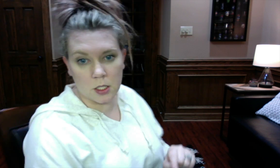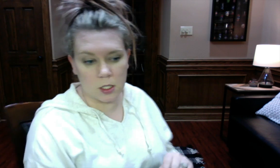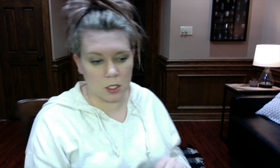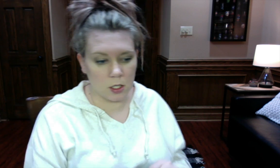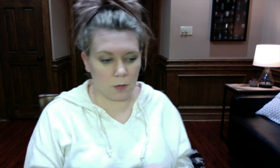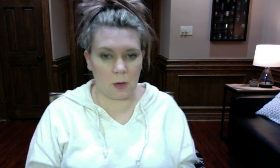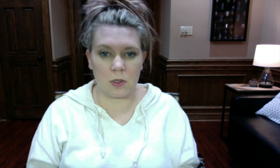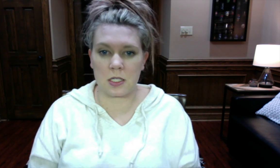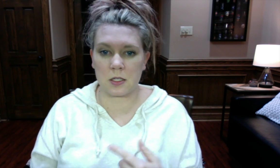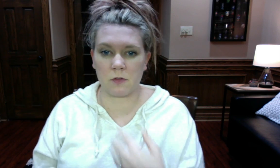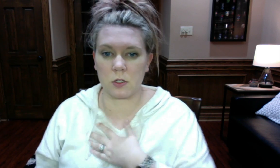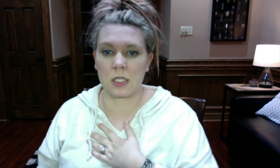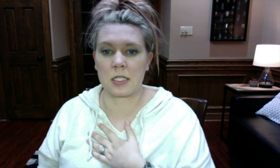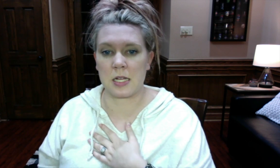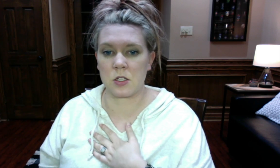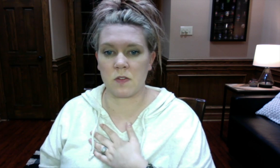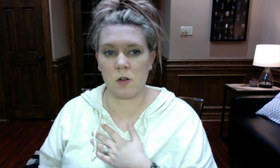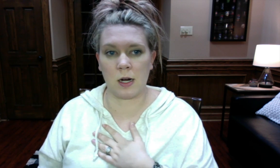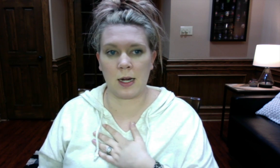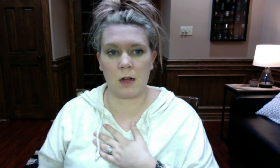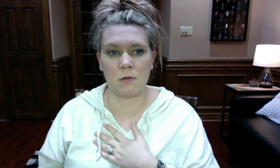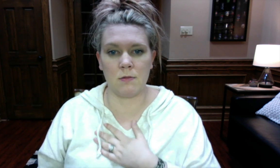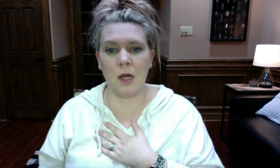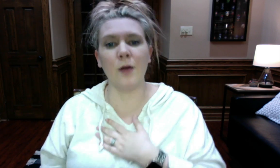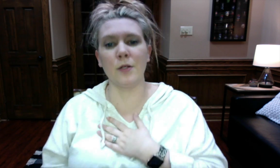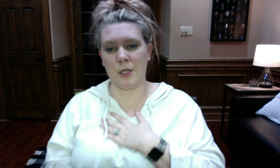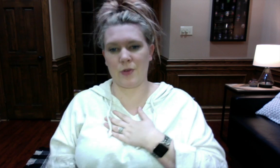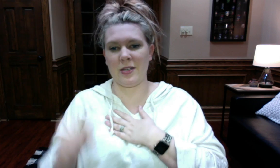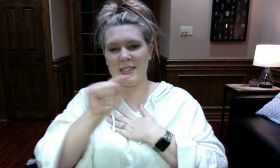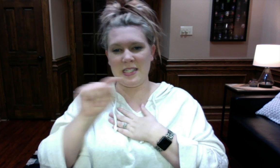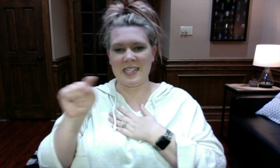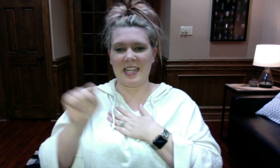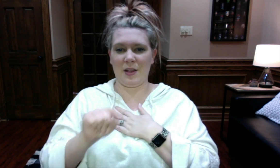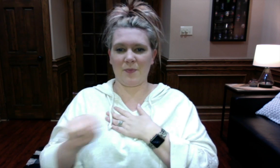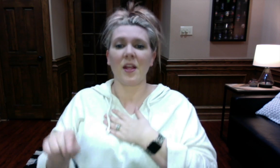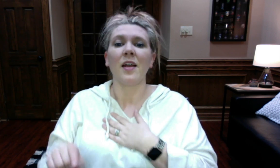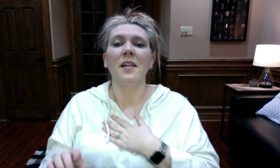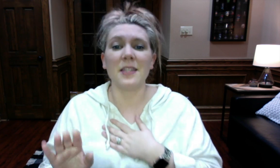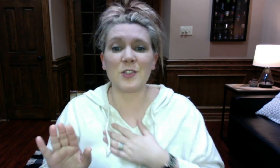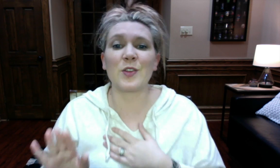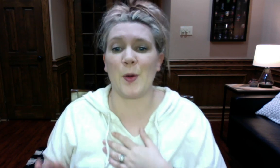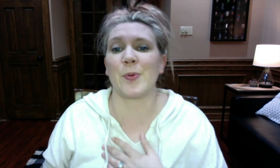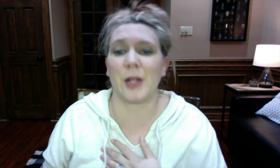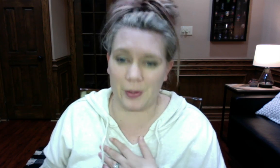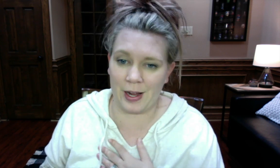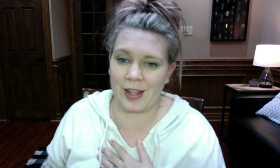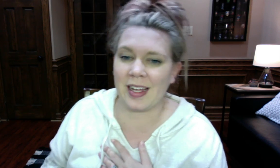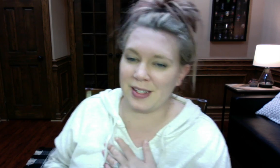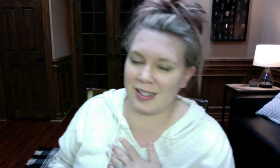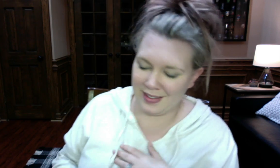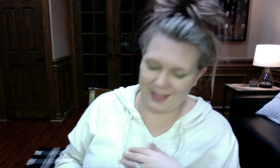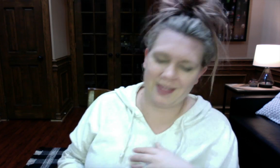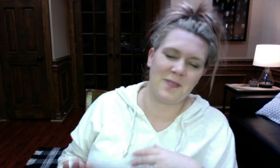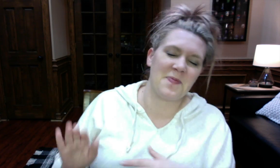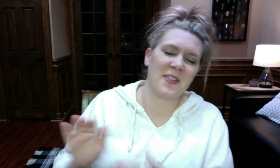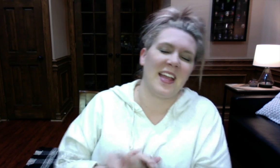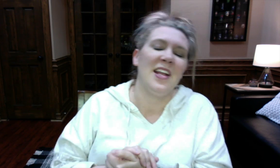I hope that wasn't as confusing as I just felt right now. Z. Let's just all break right-handed.